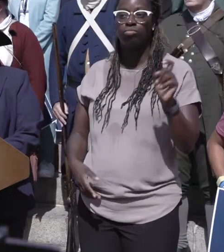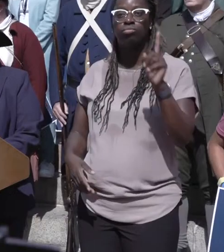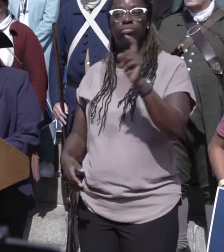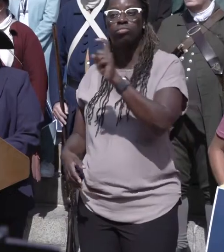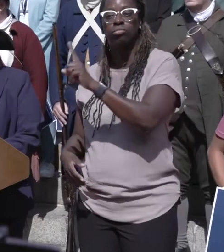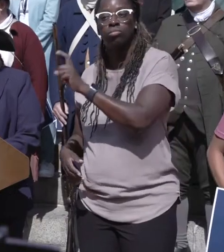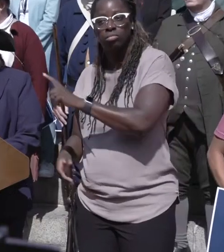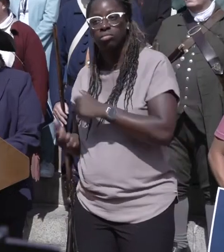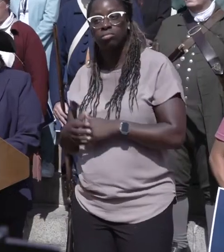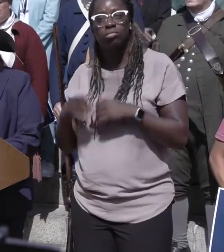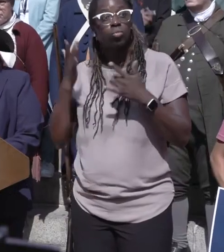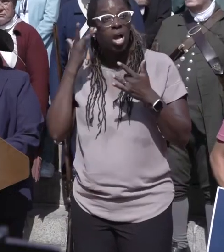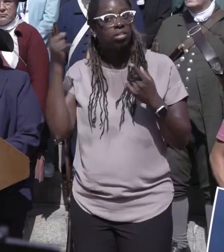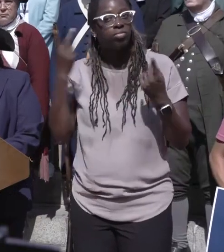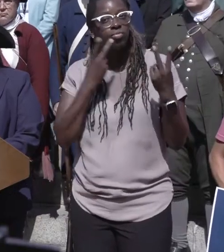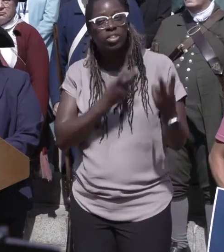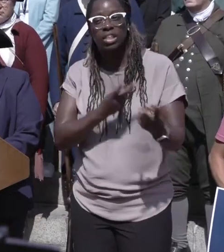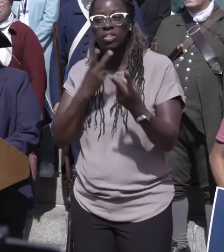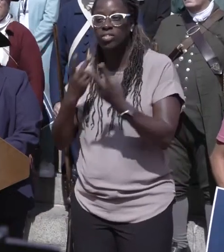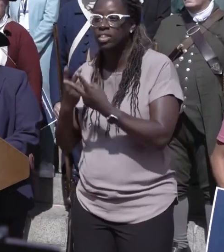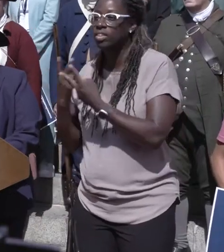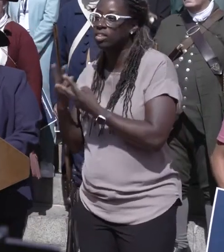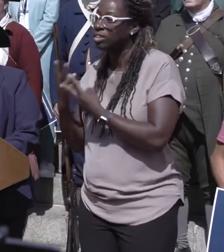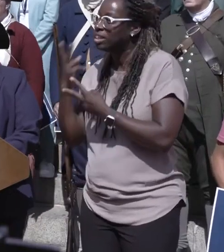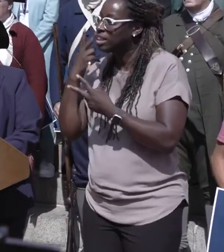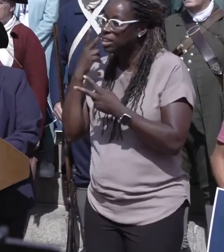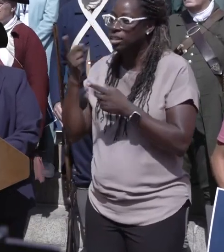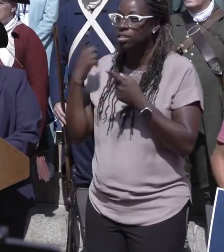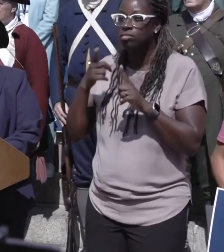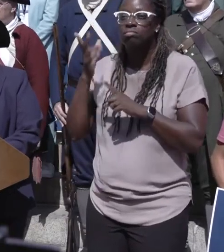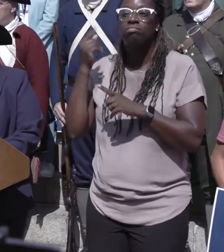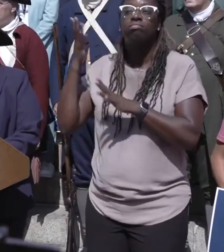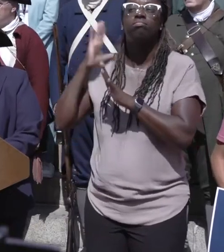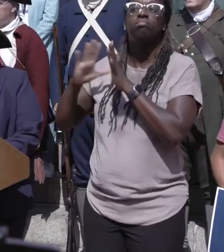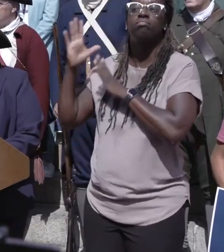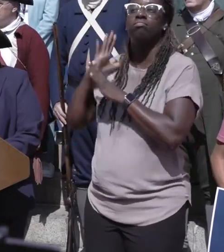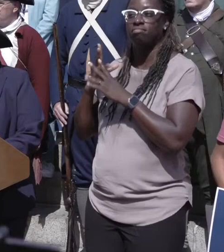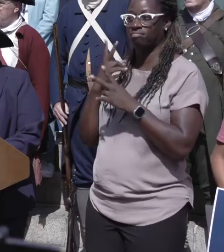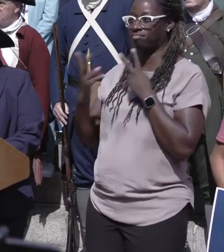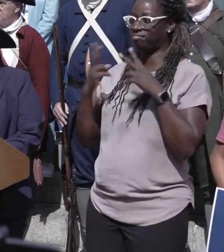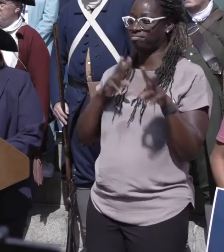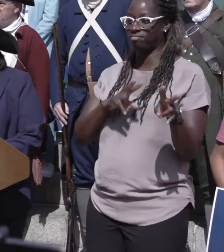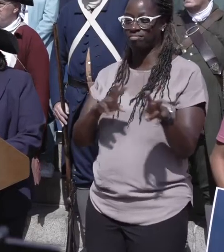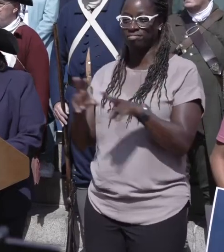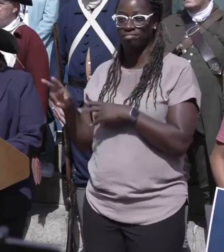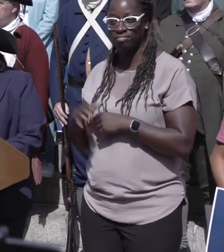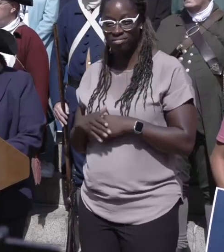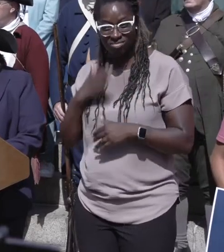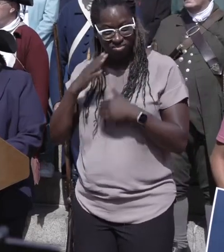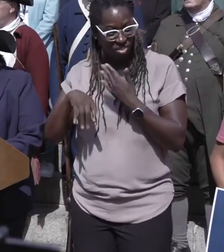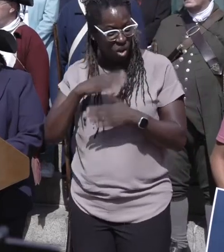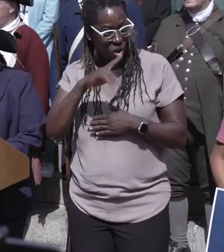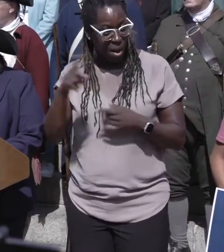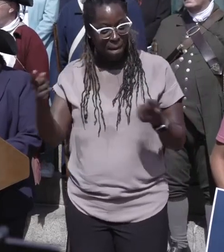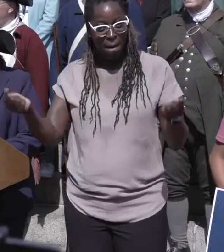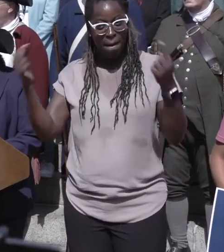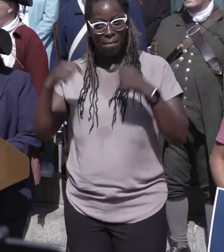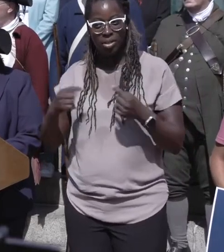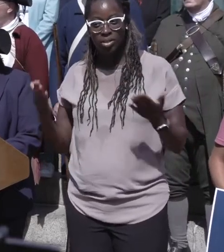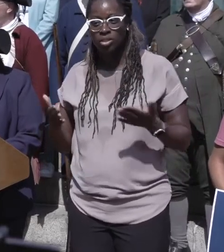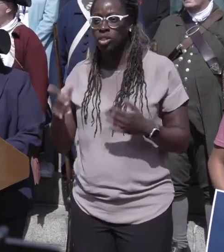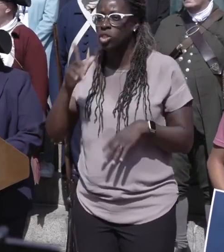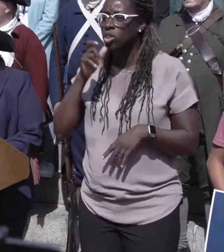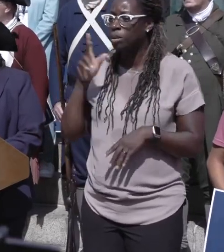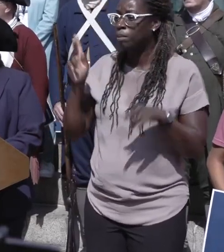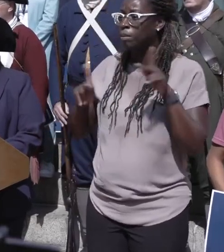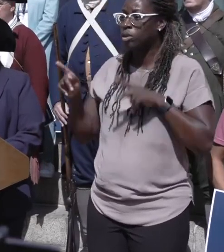that. Thank you to all of the grantees who are here for your proposals and for your partnership. We can't wait to see what you bring to